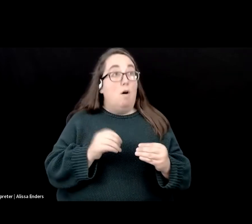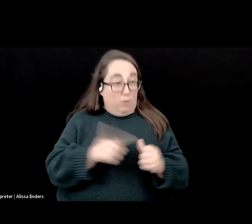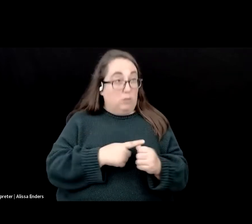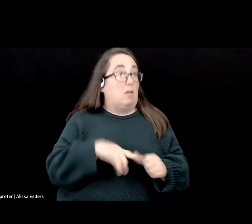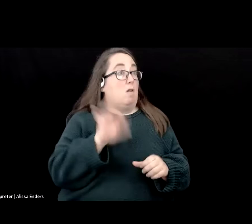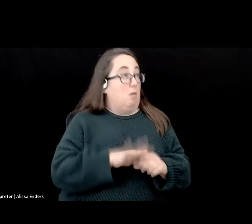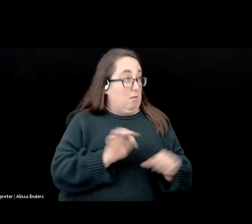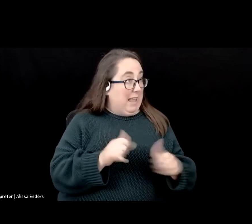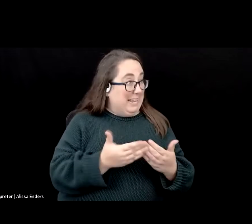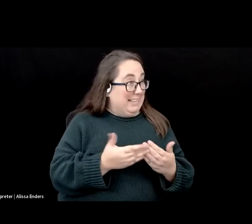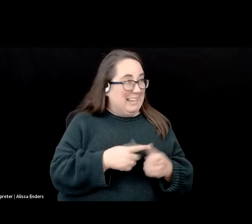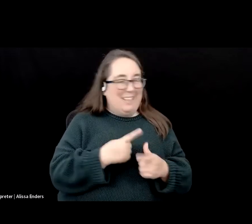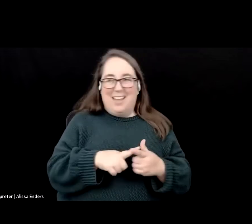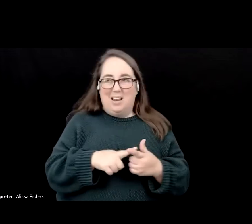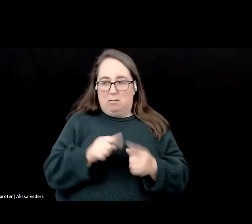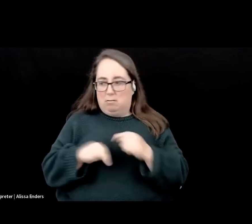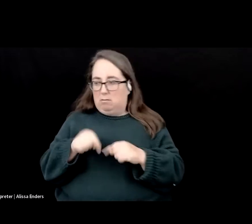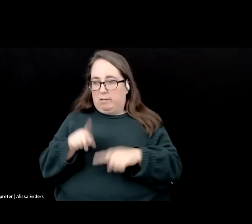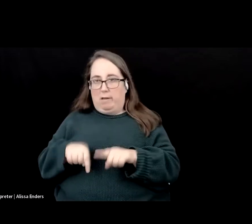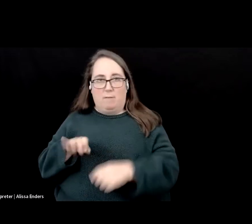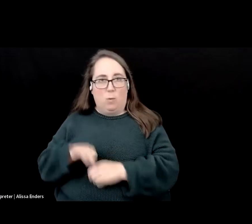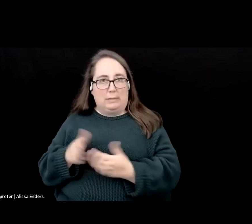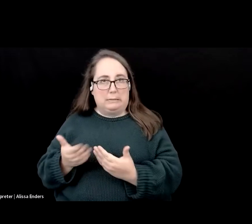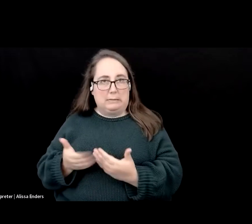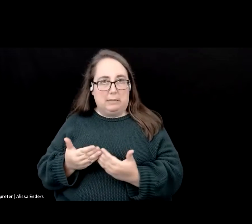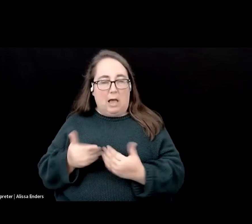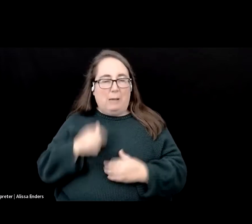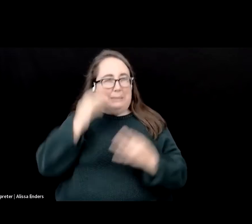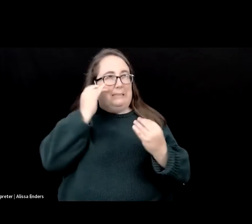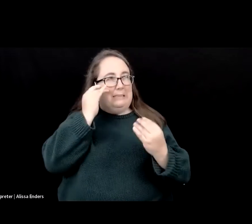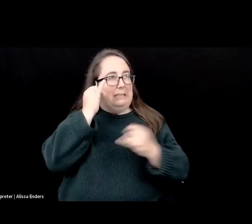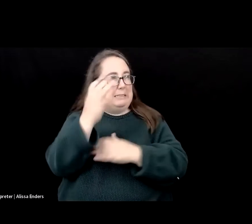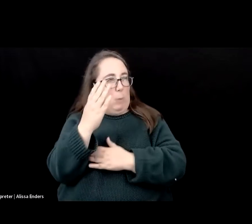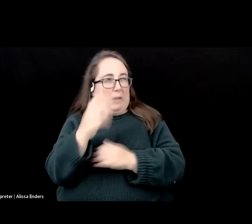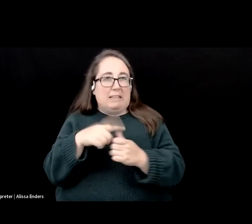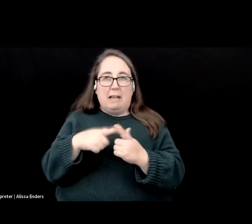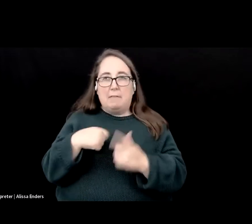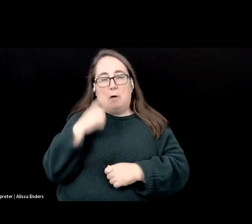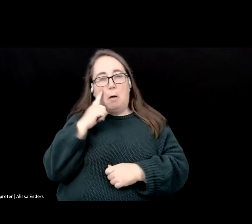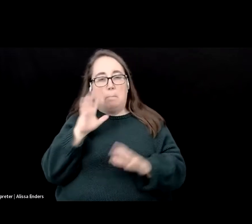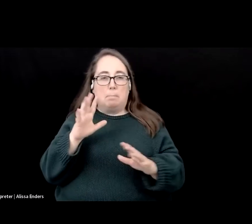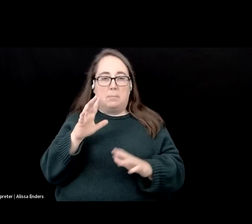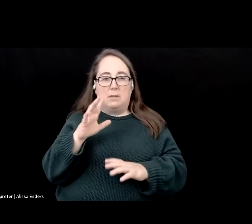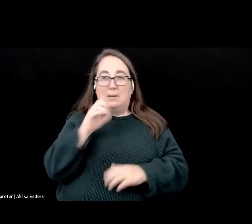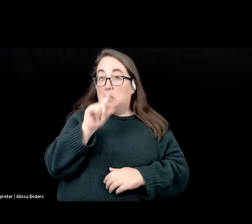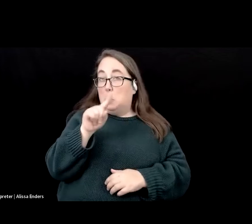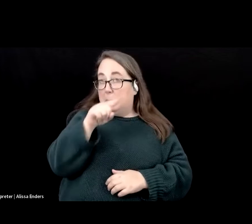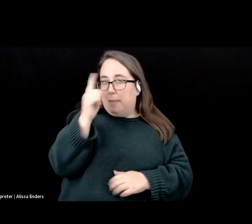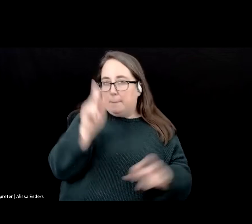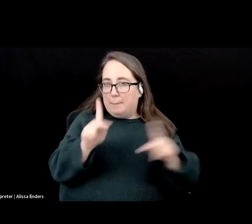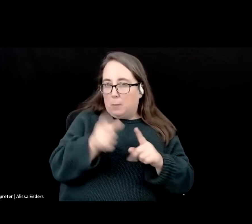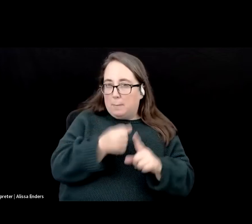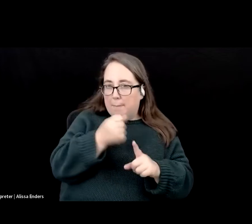there's regress. And I was thinking about that before today, and then I said, well, it wasn't just Black folks who were impacted by